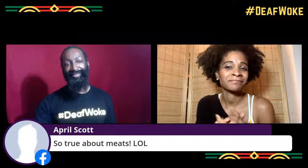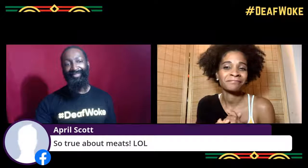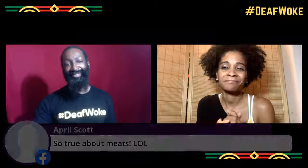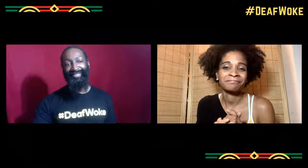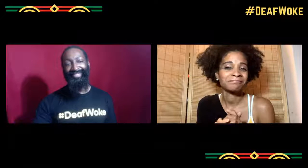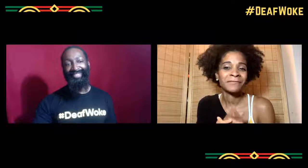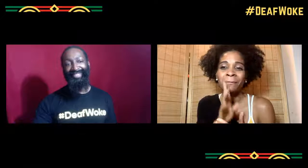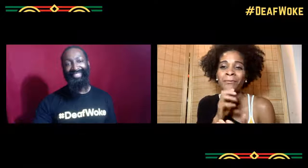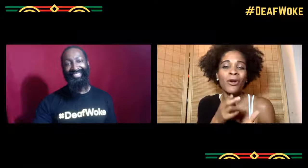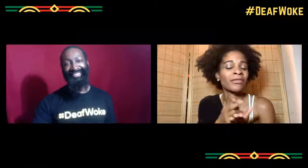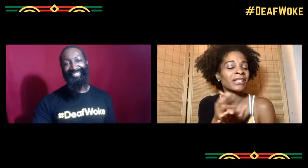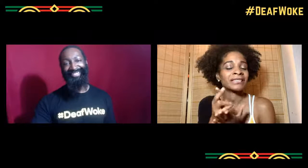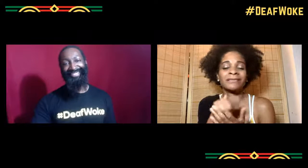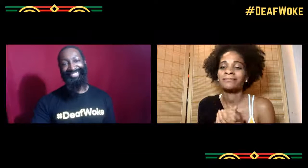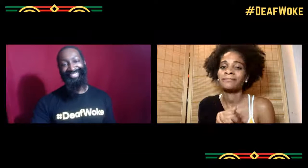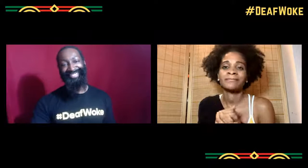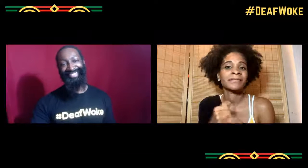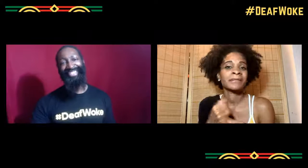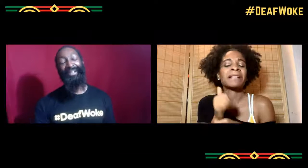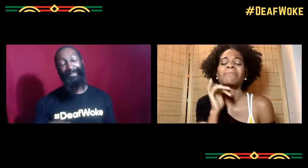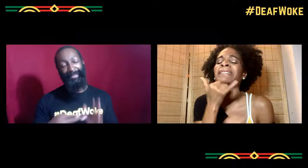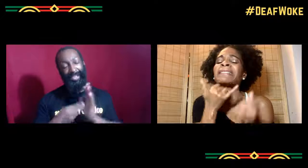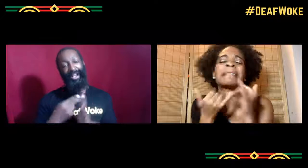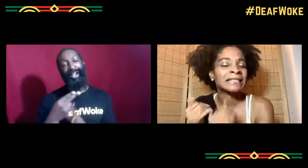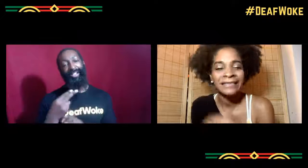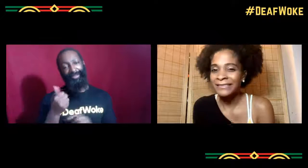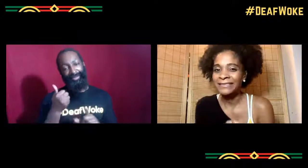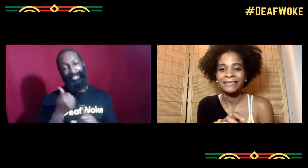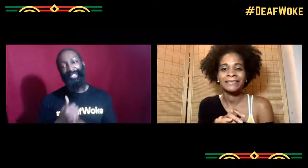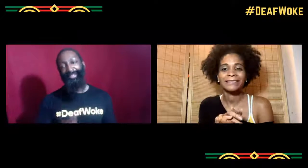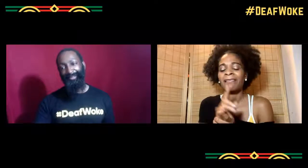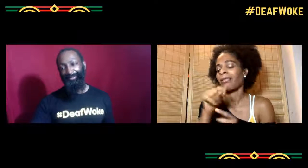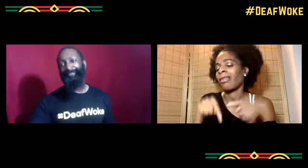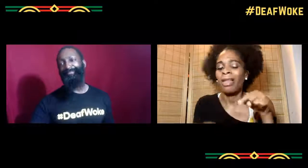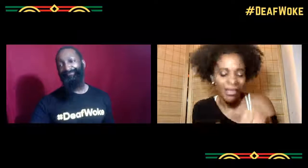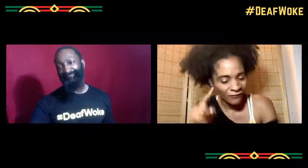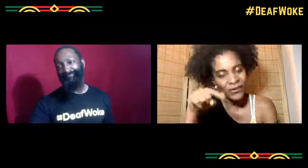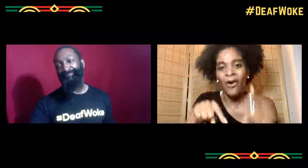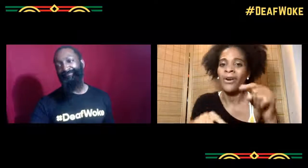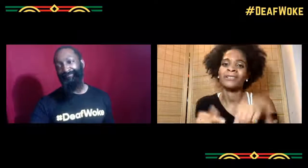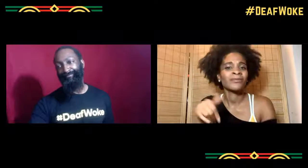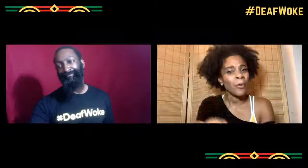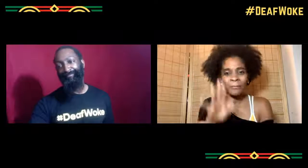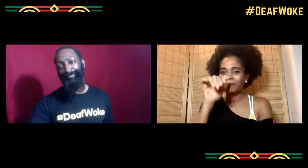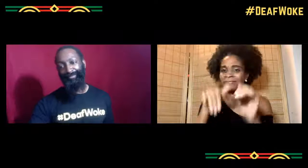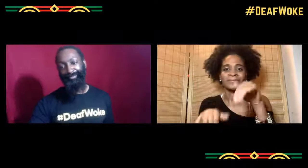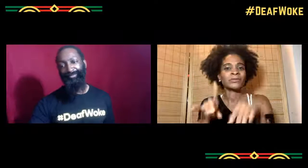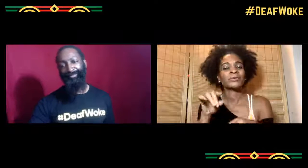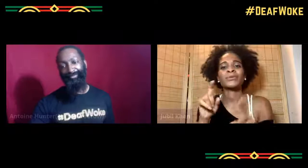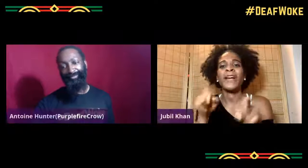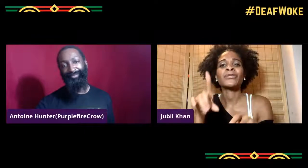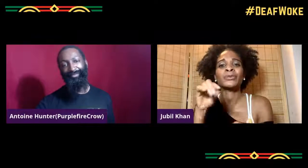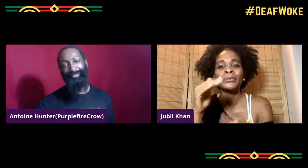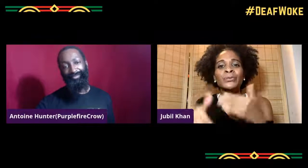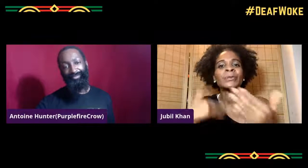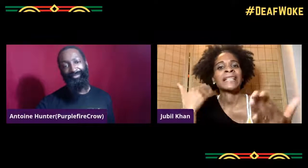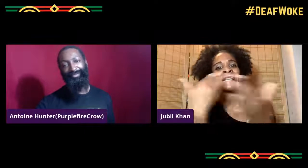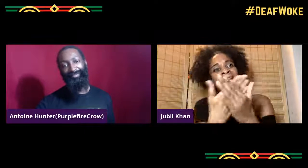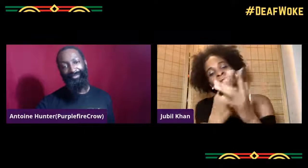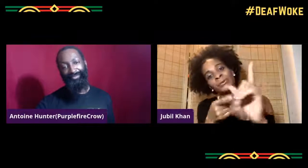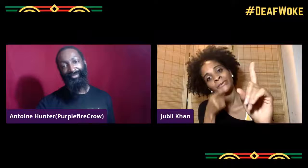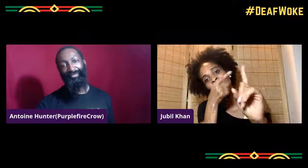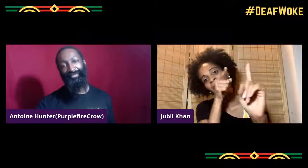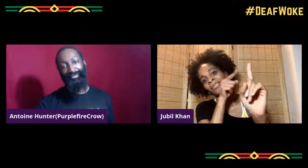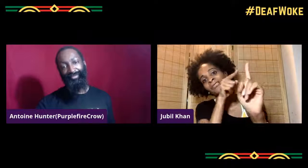And be the authentic version of yourself, you know. Be genuine. You'll make mistakes. You'll fall down